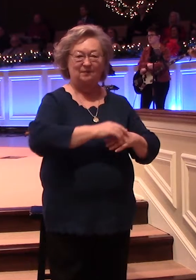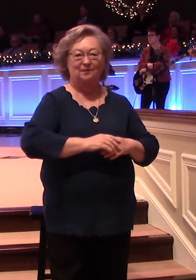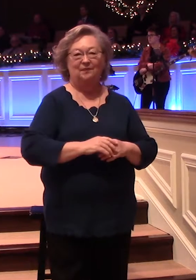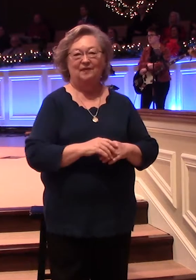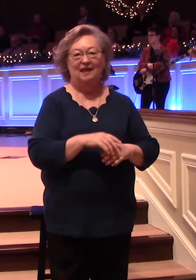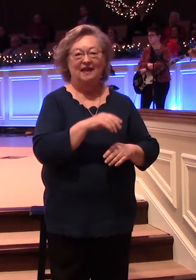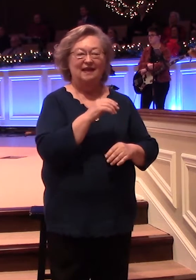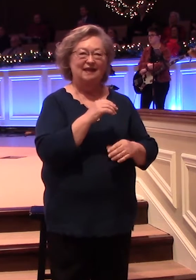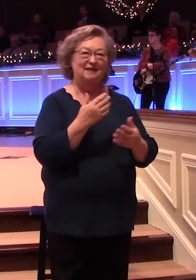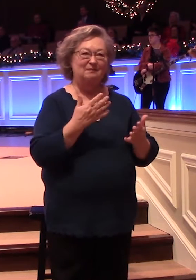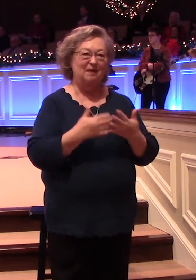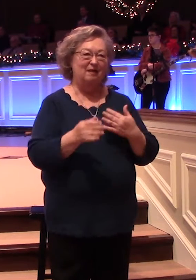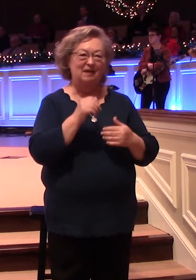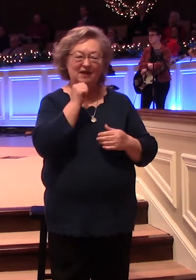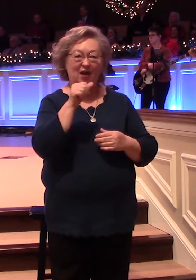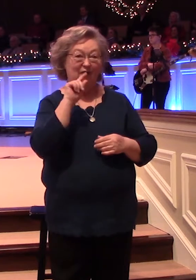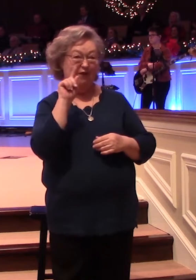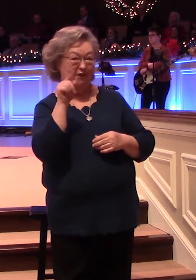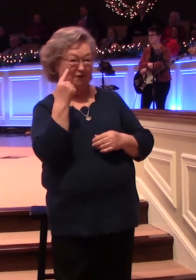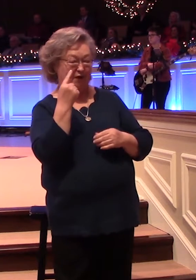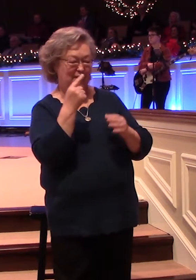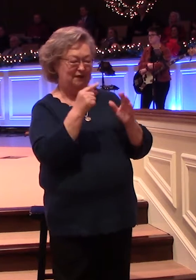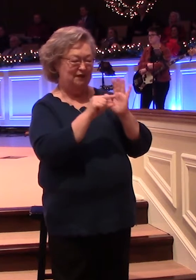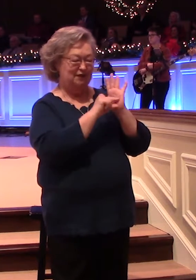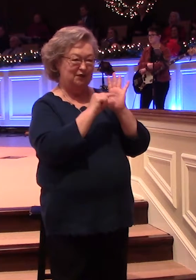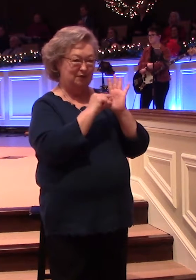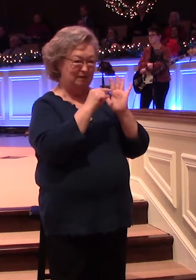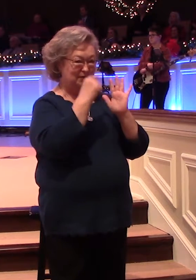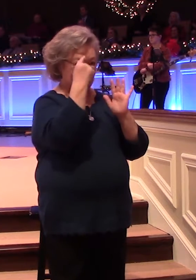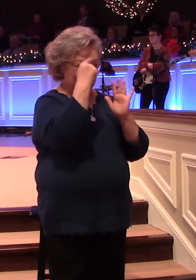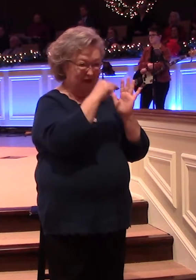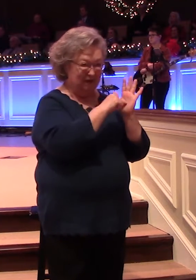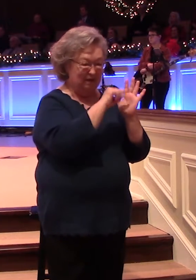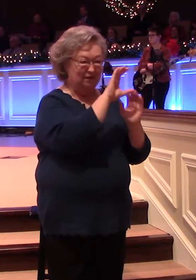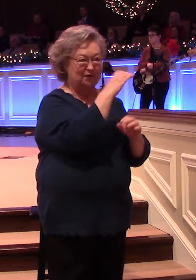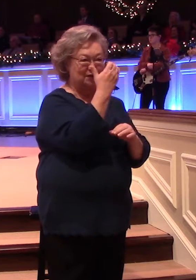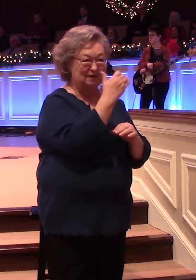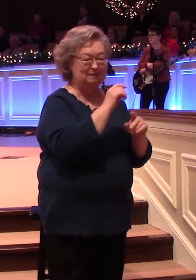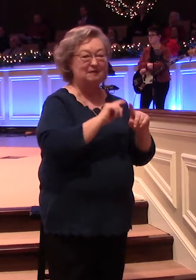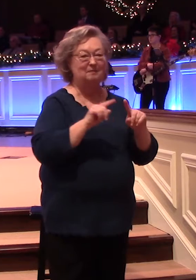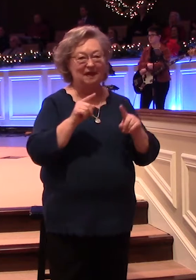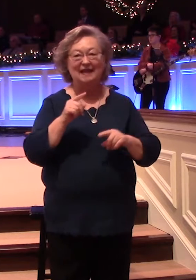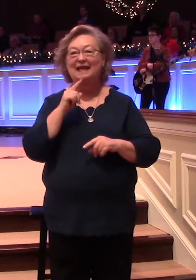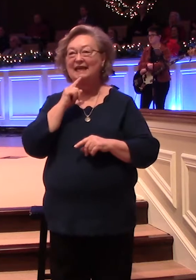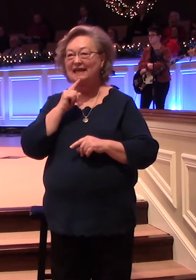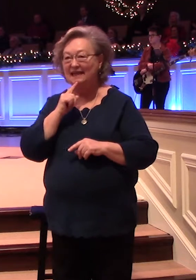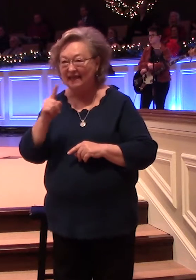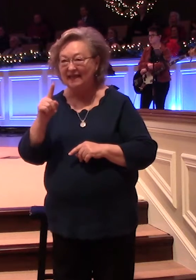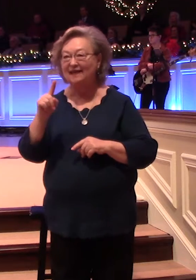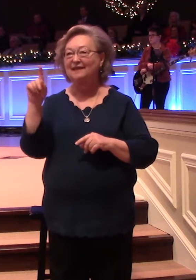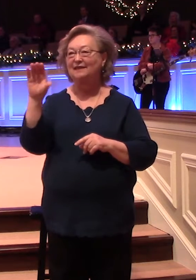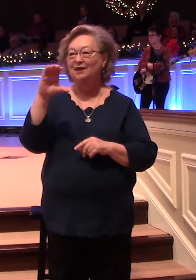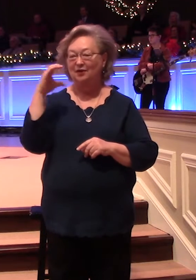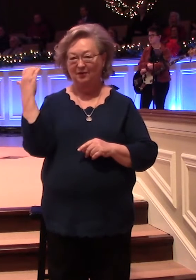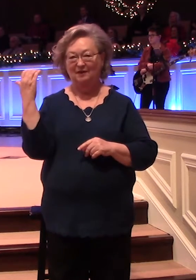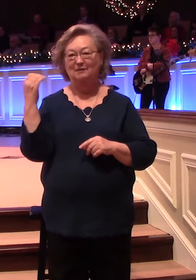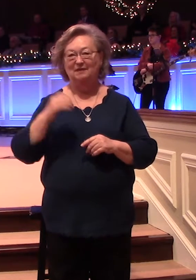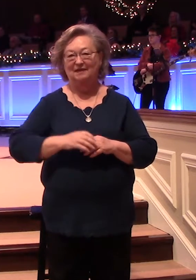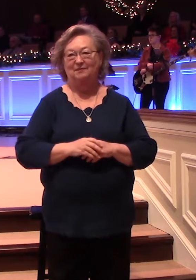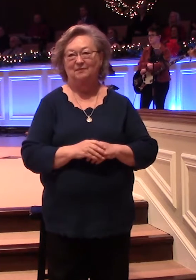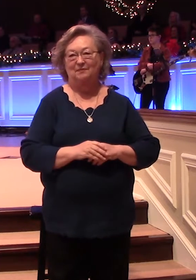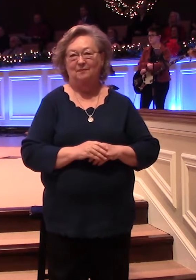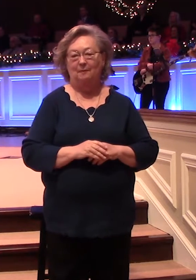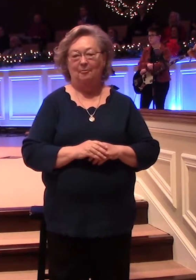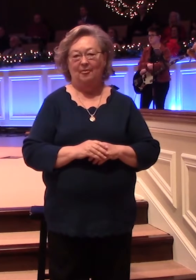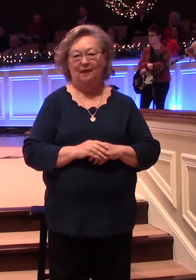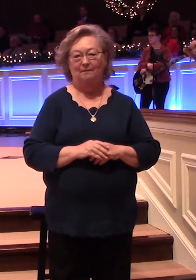Christmas, but it is John's telling of the truth of Christmas in 1 John chapter 4, beginning